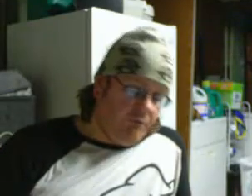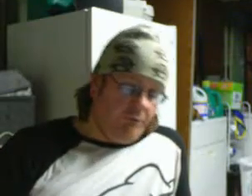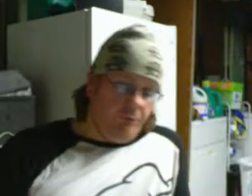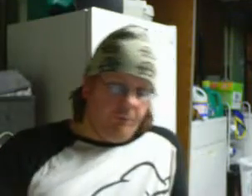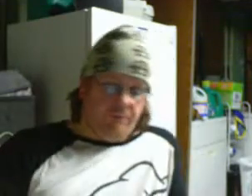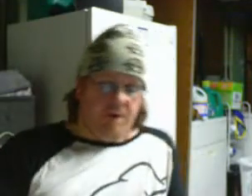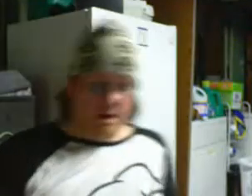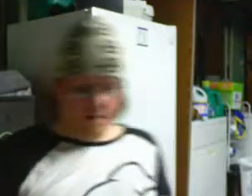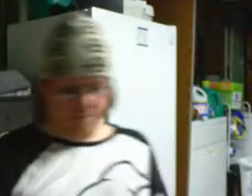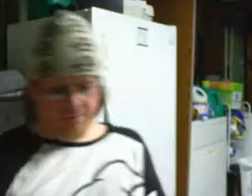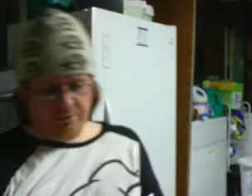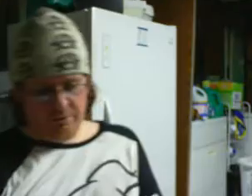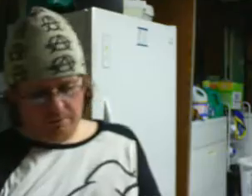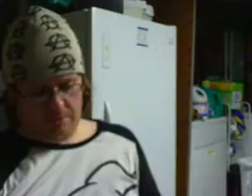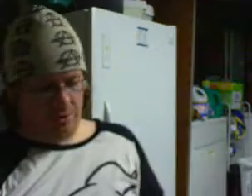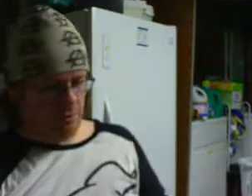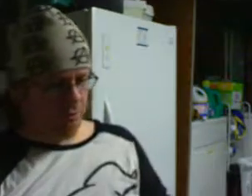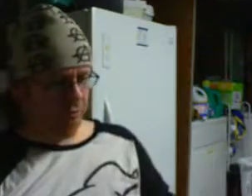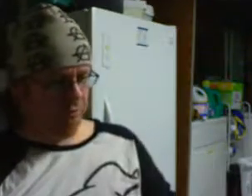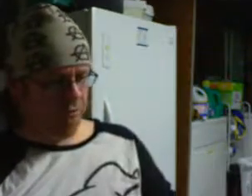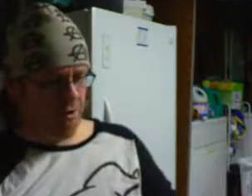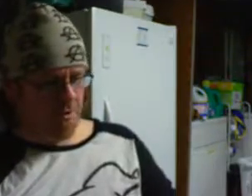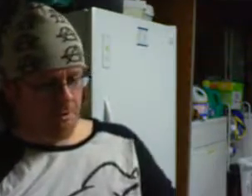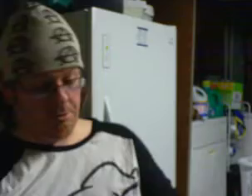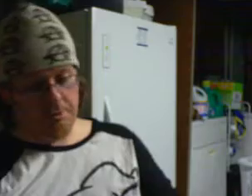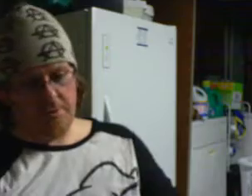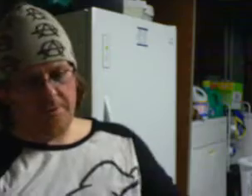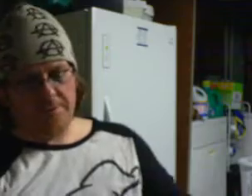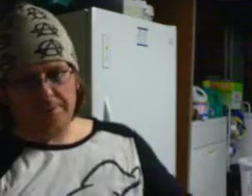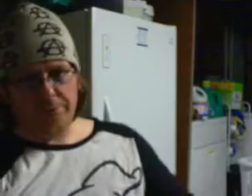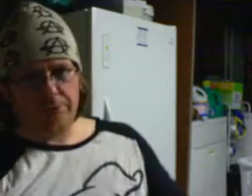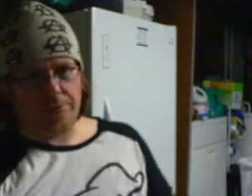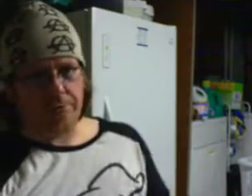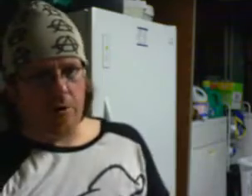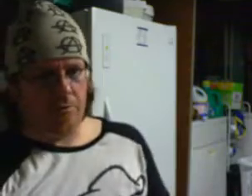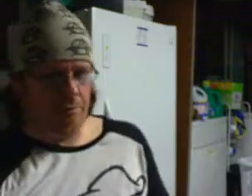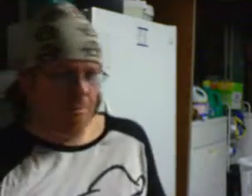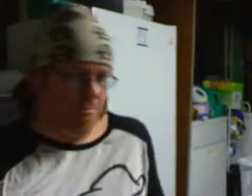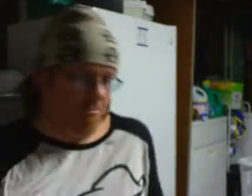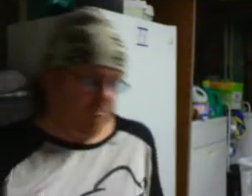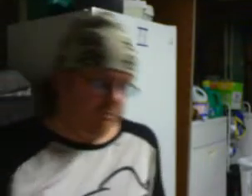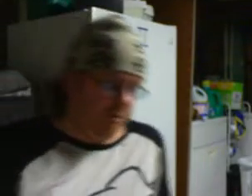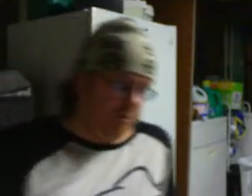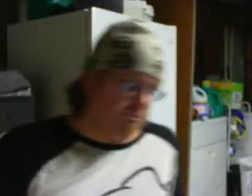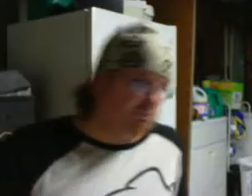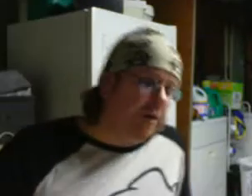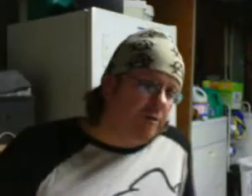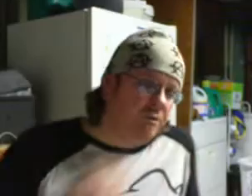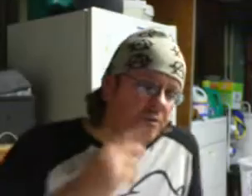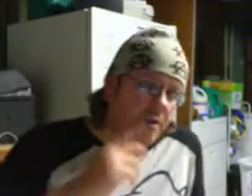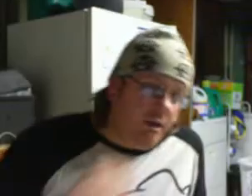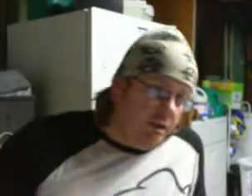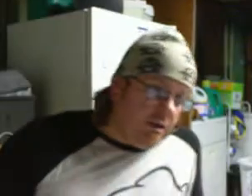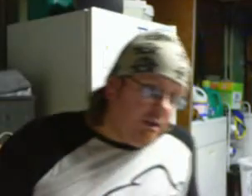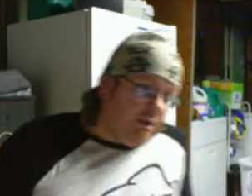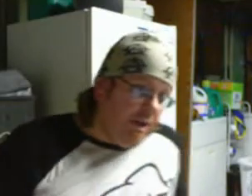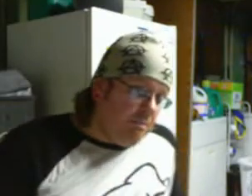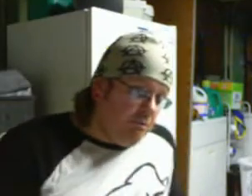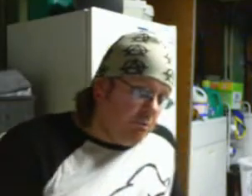to 5. And this is, this starts off with Solomon's parents. It happened towards